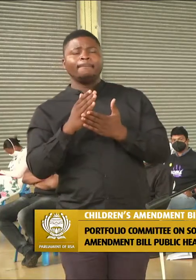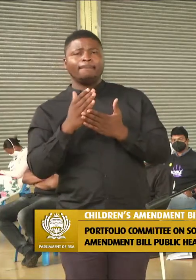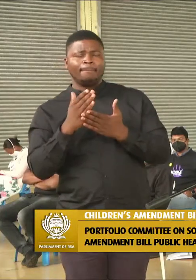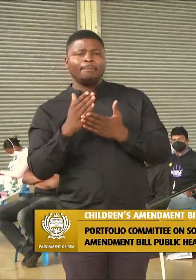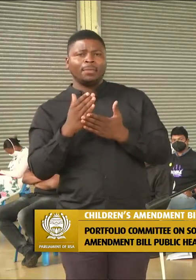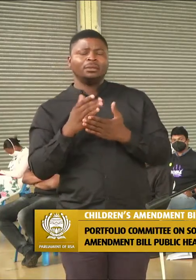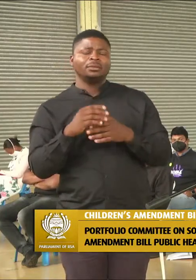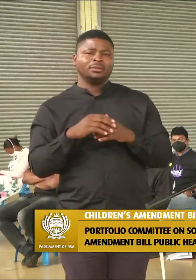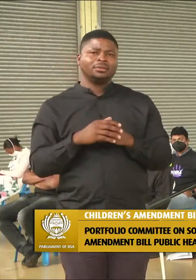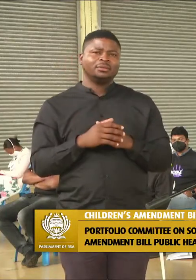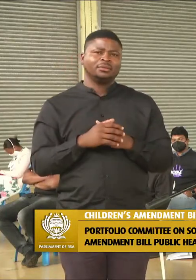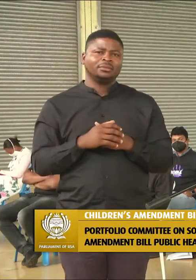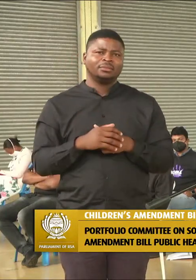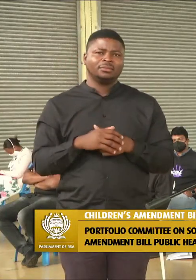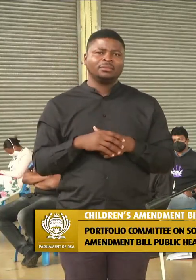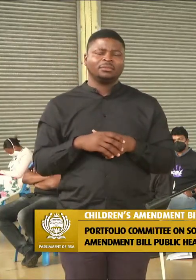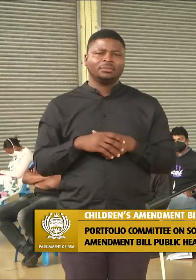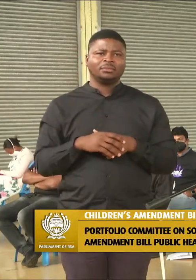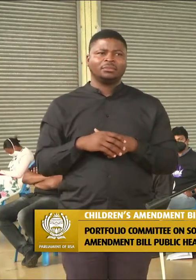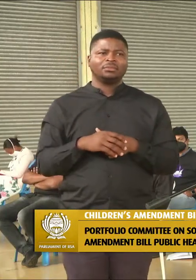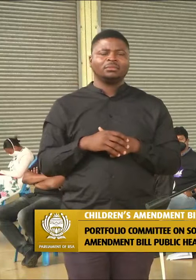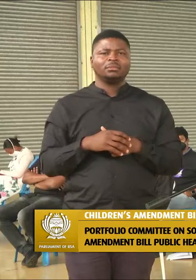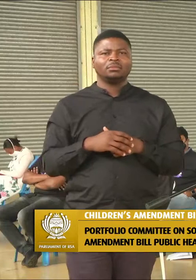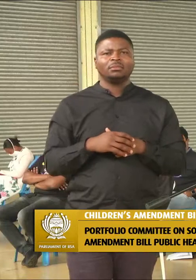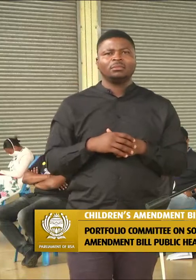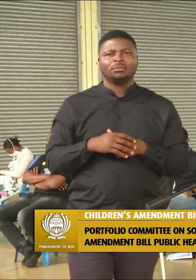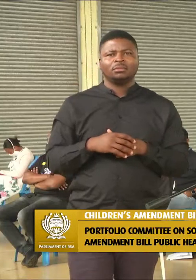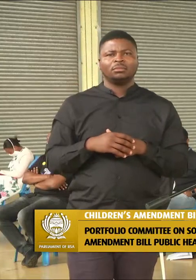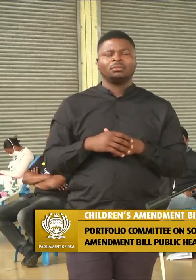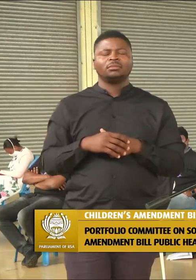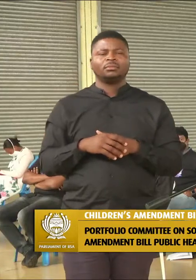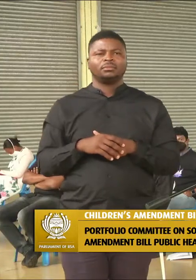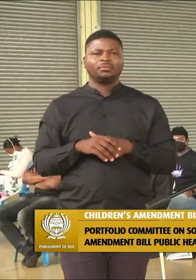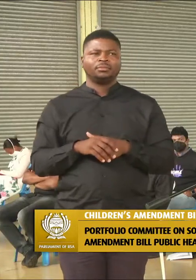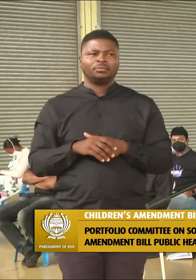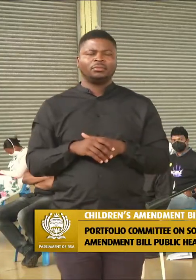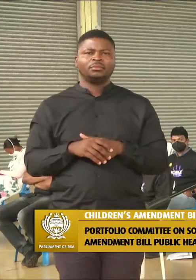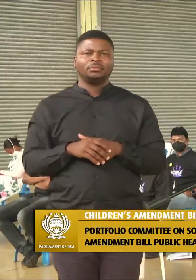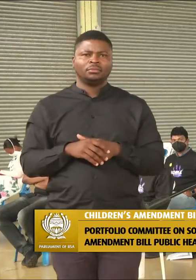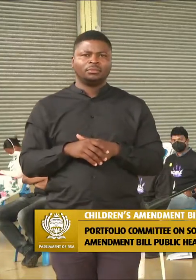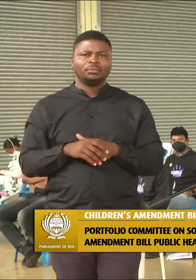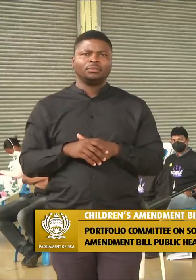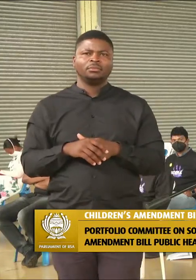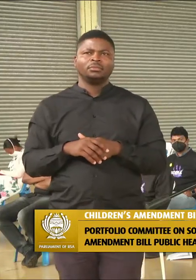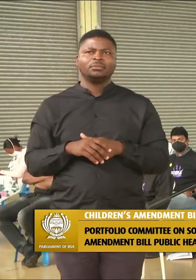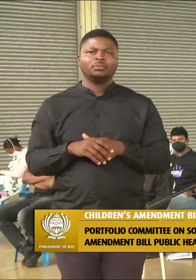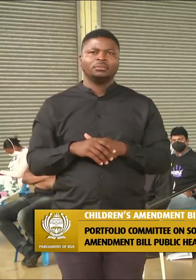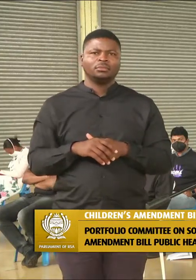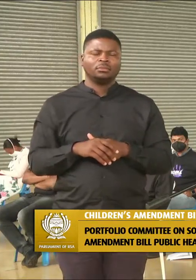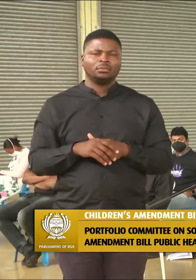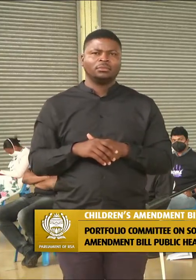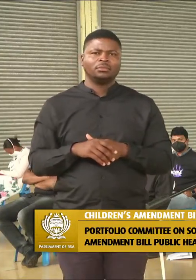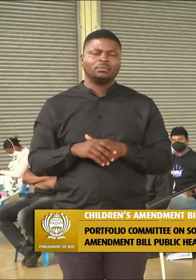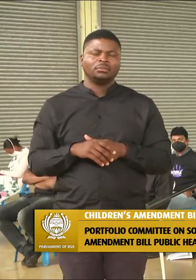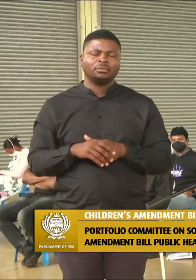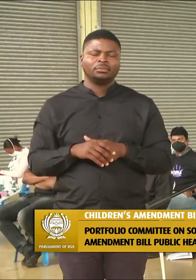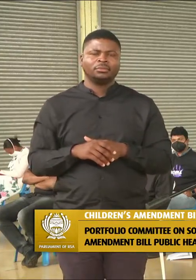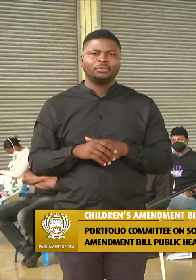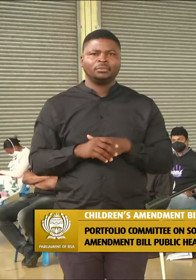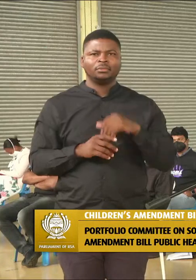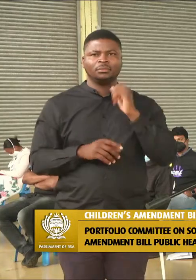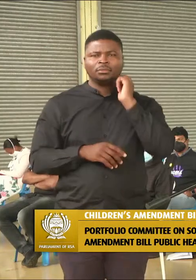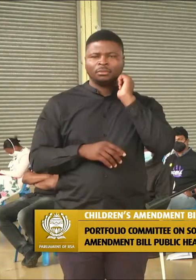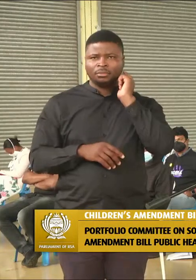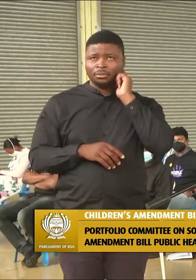that the fathers have such a good role towards their kids, but they are not